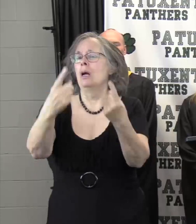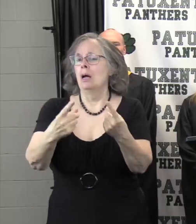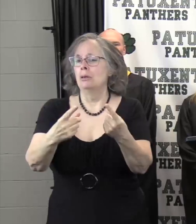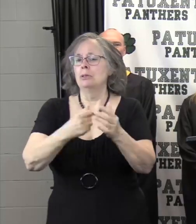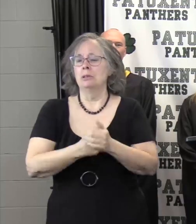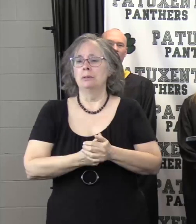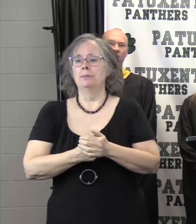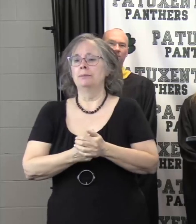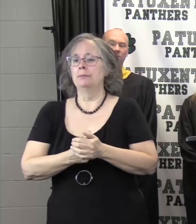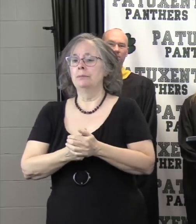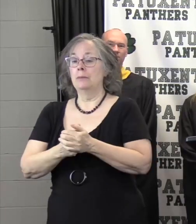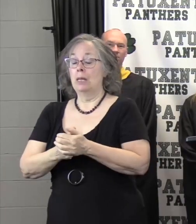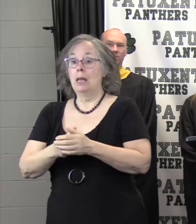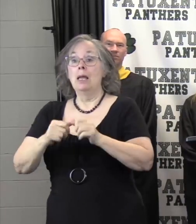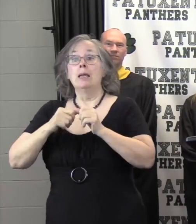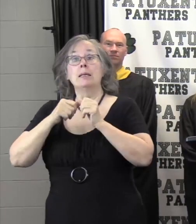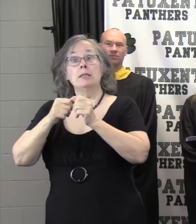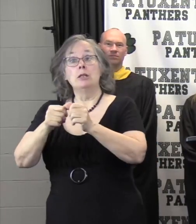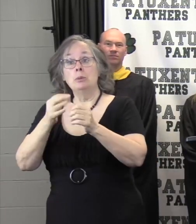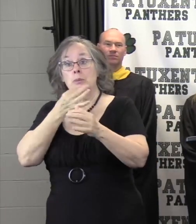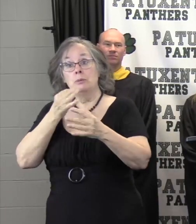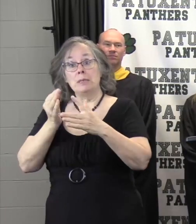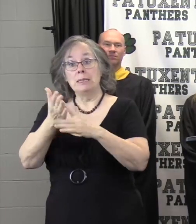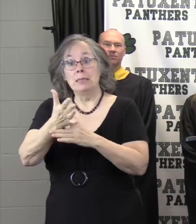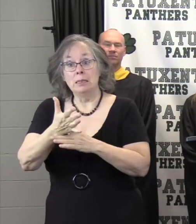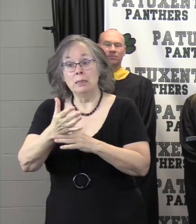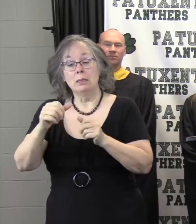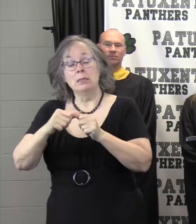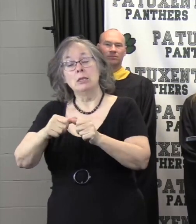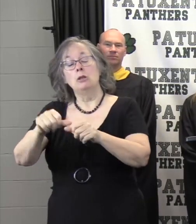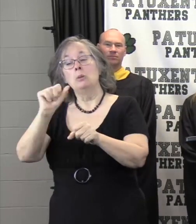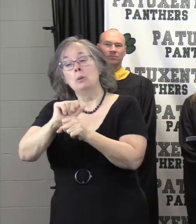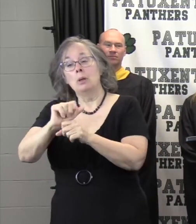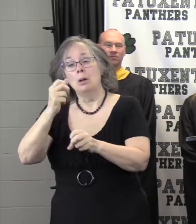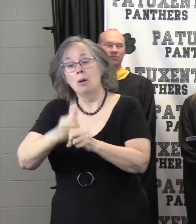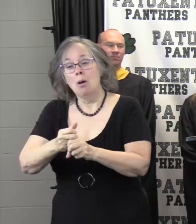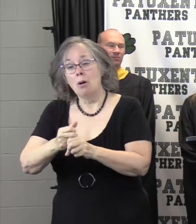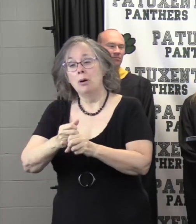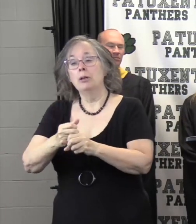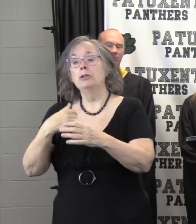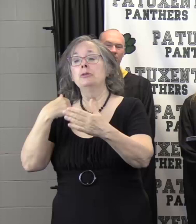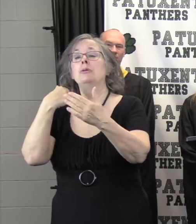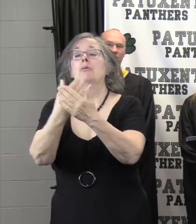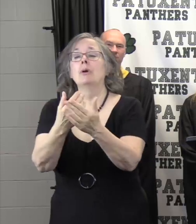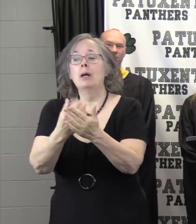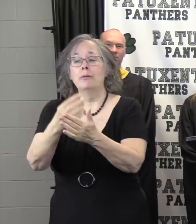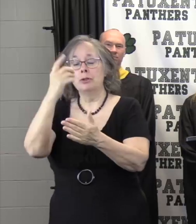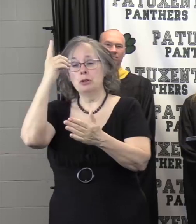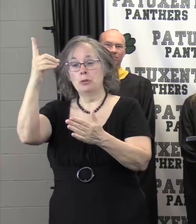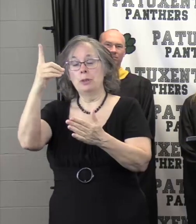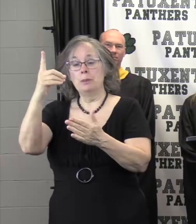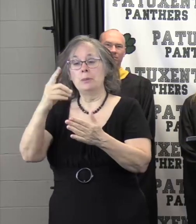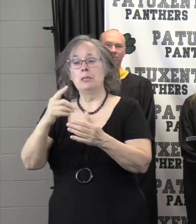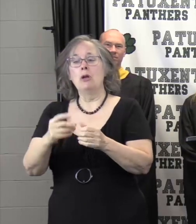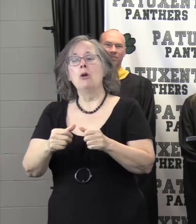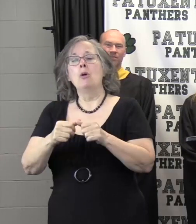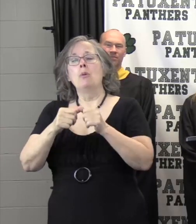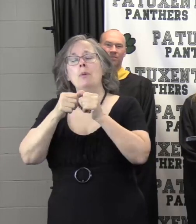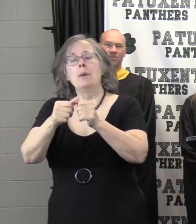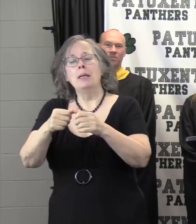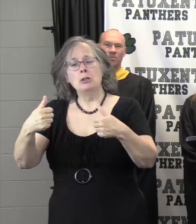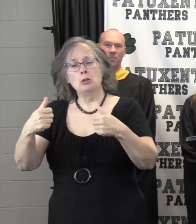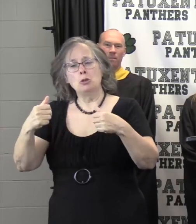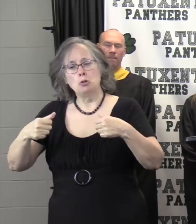Remain resilient and continue to work hard towards your goals to reach your dreams. It is the ability to remain strong when faced